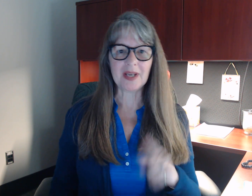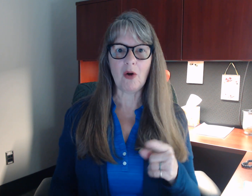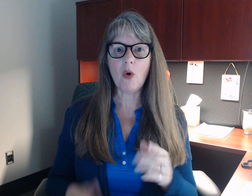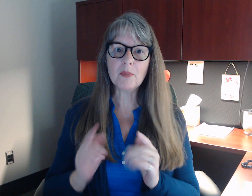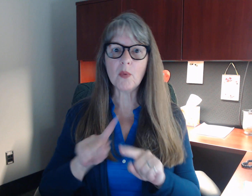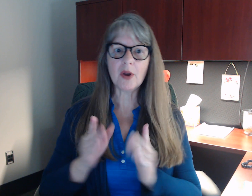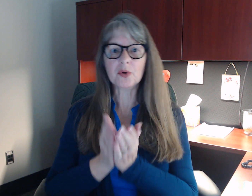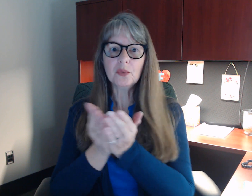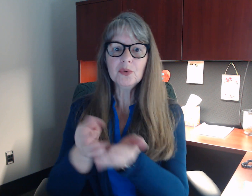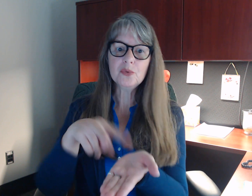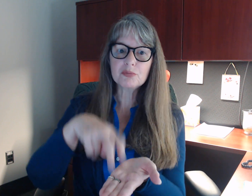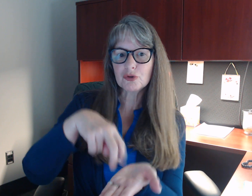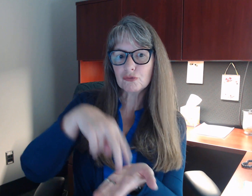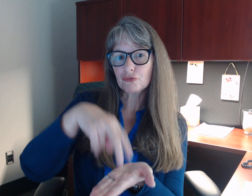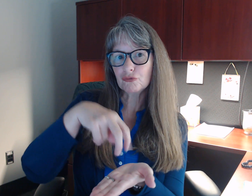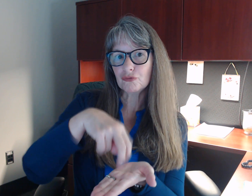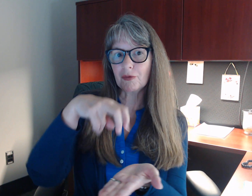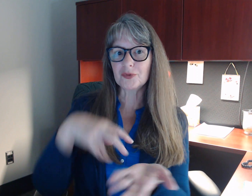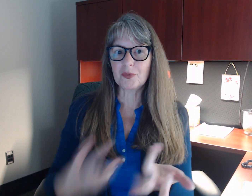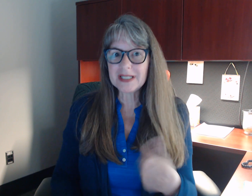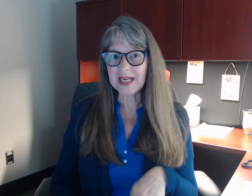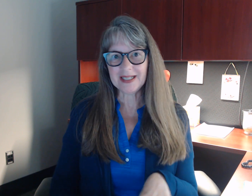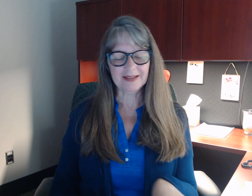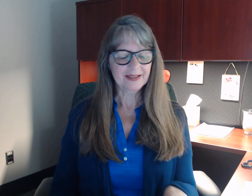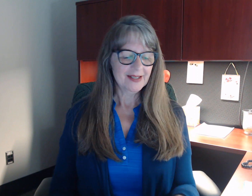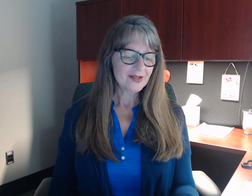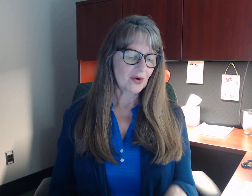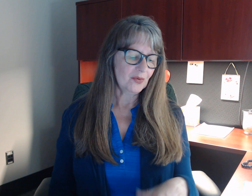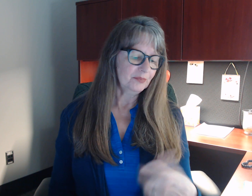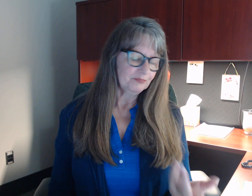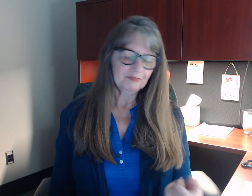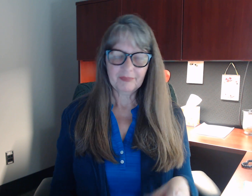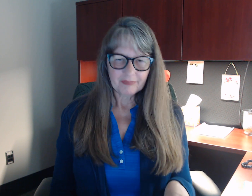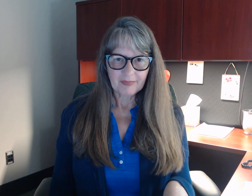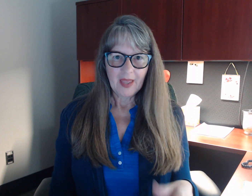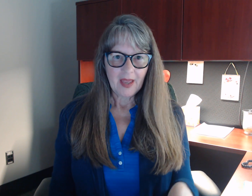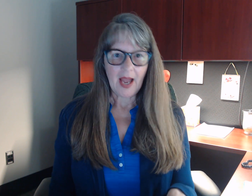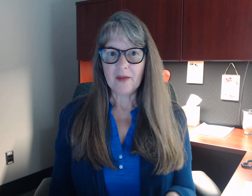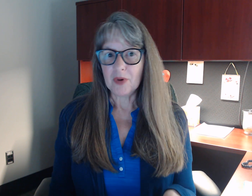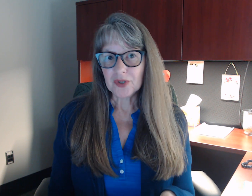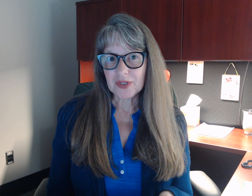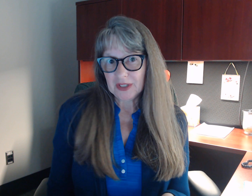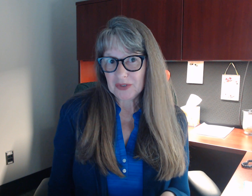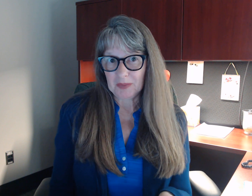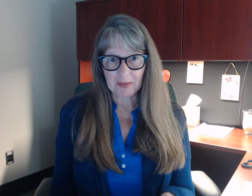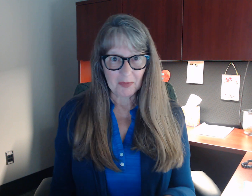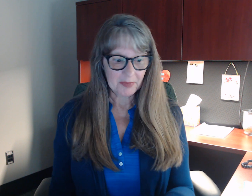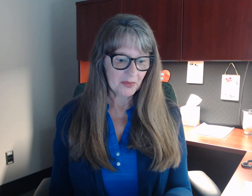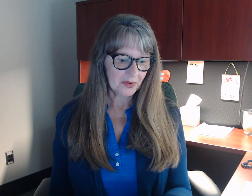oh, I'm going on a cruise. I'm so excited. So I have motion sickness, so I probably won't be going on a